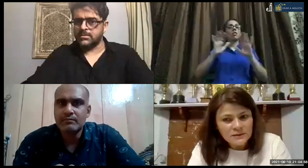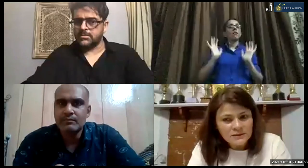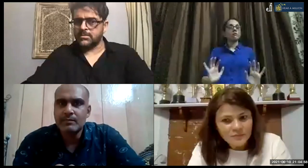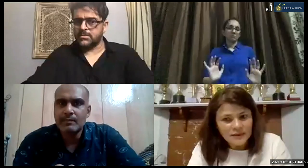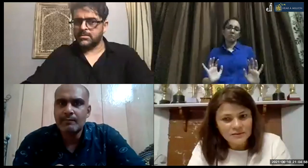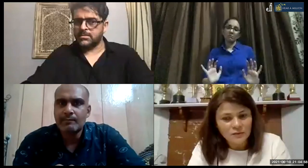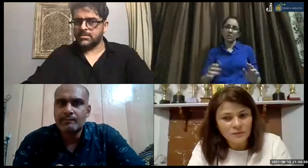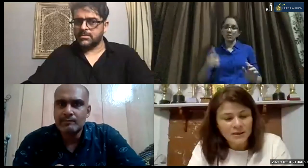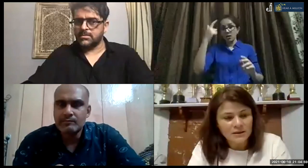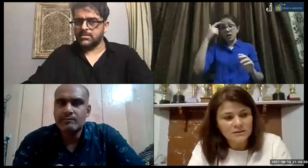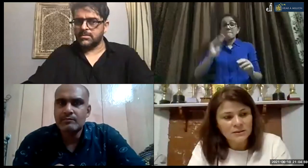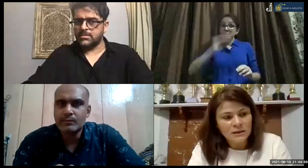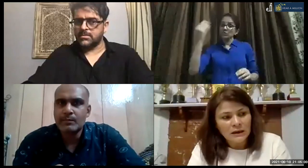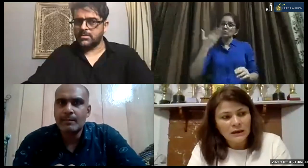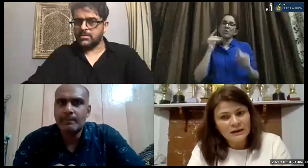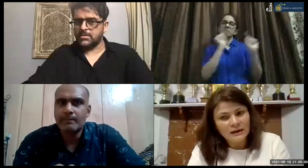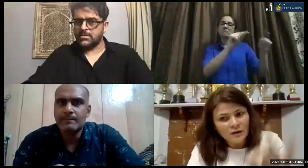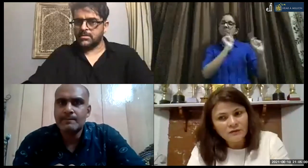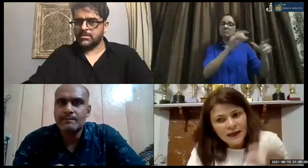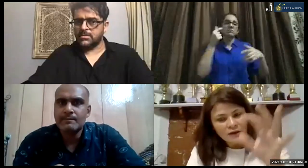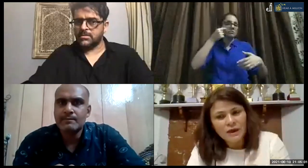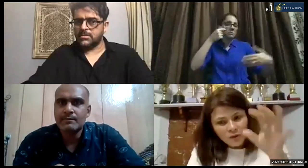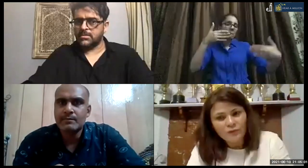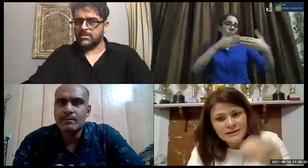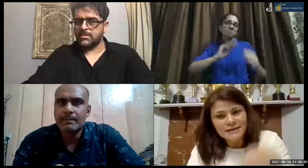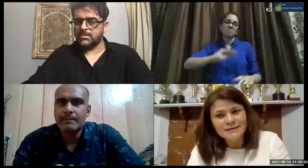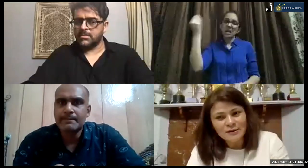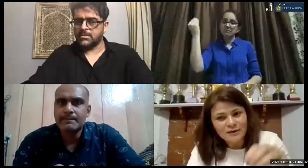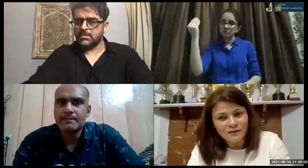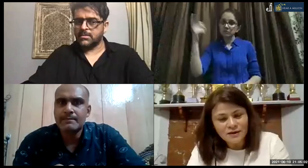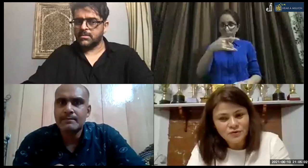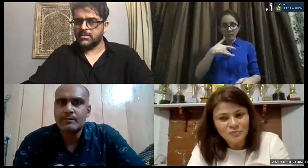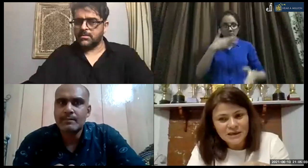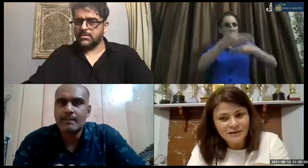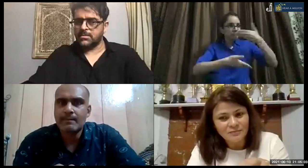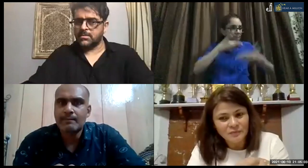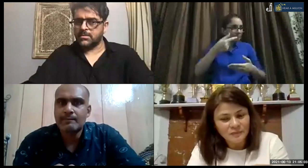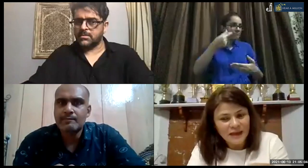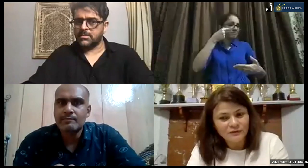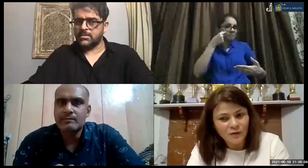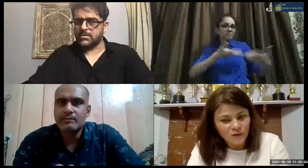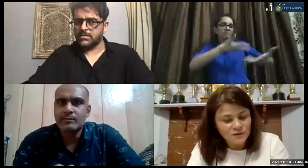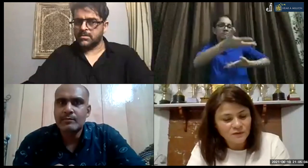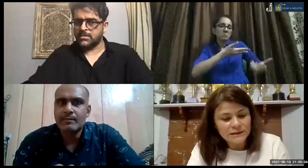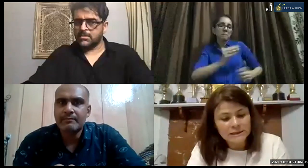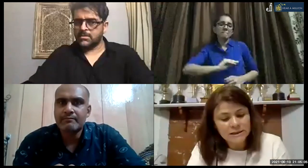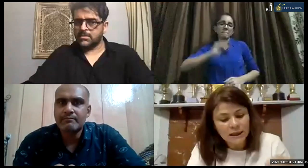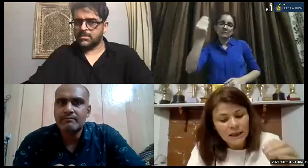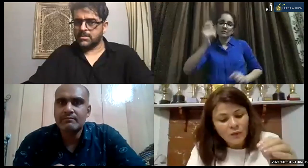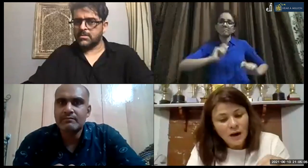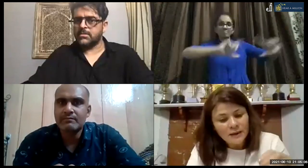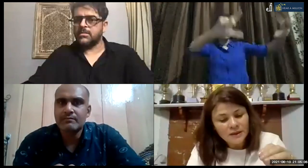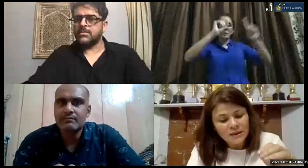is always the best school because in offline you can always integrate a virtual media platform also for